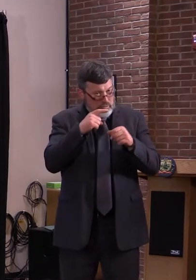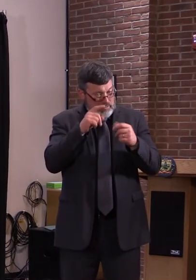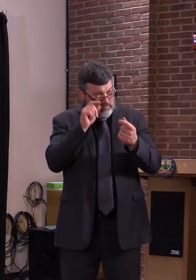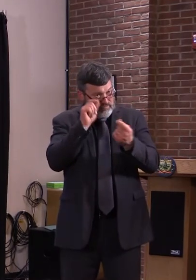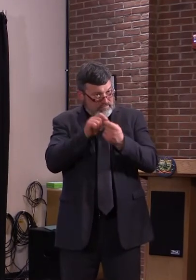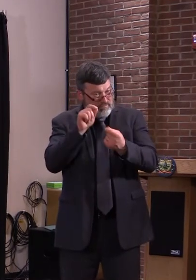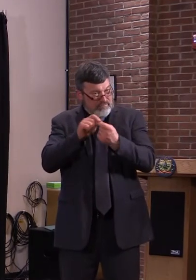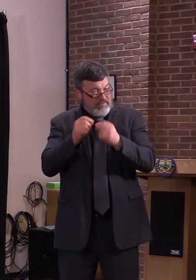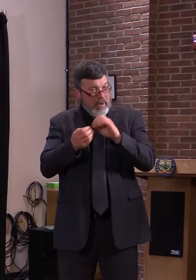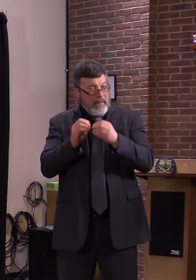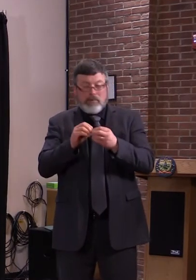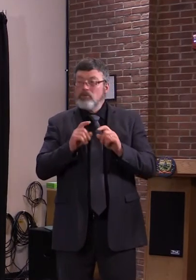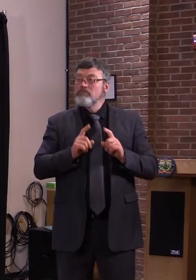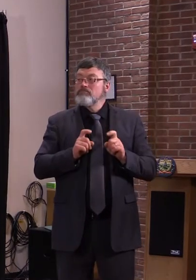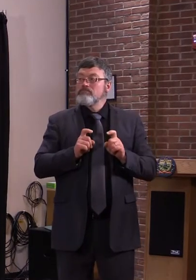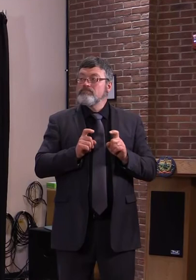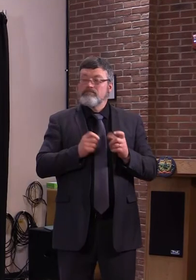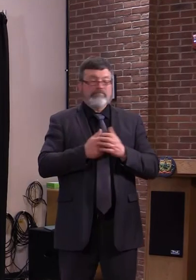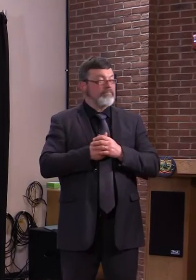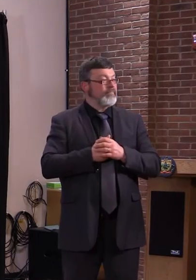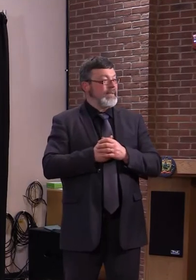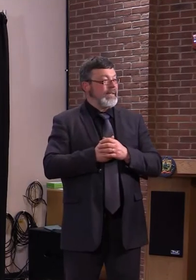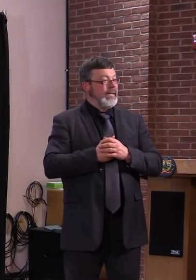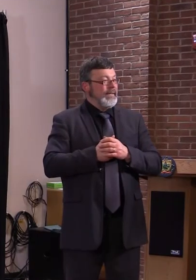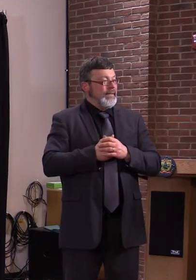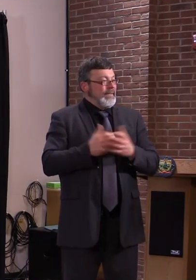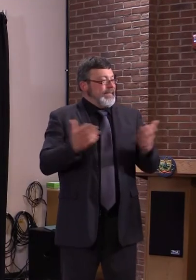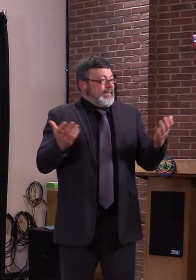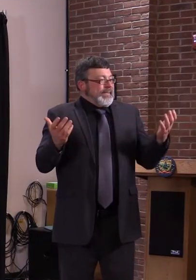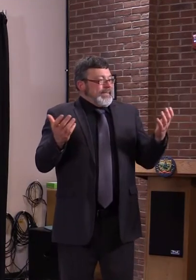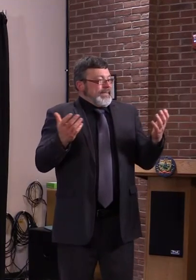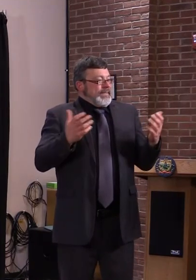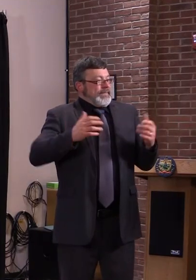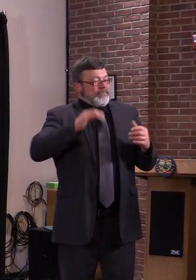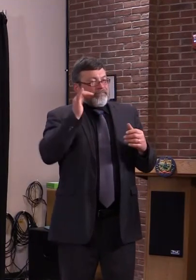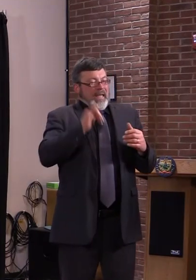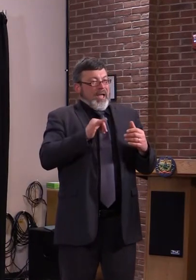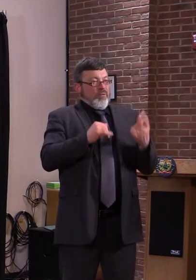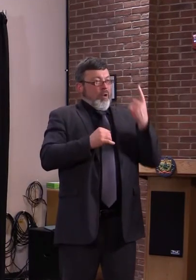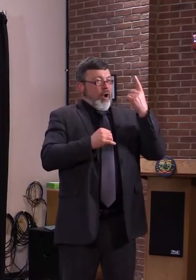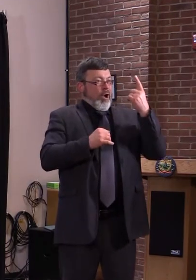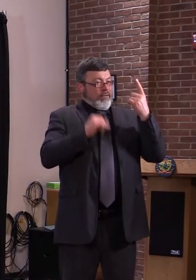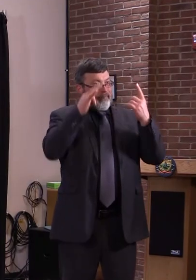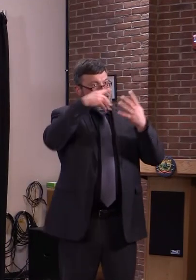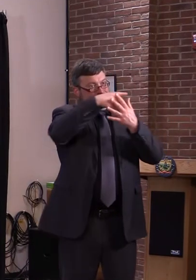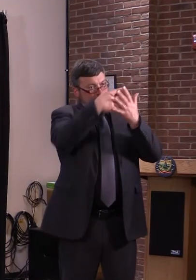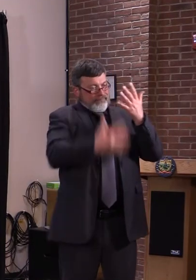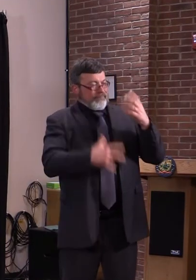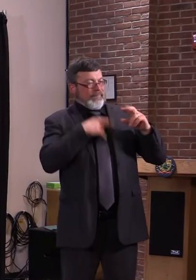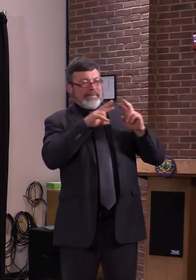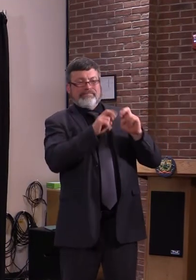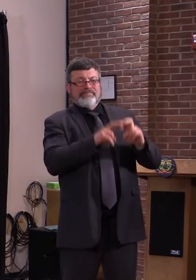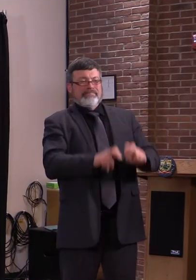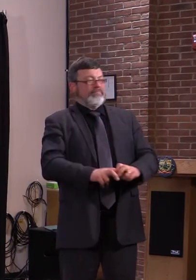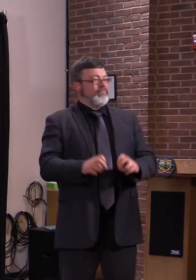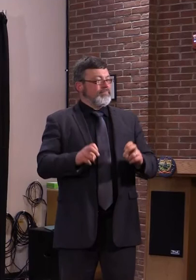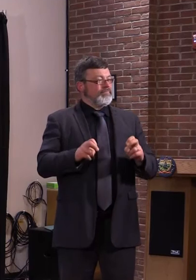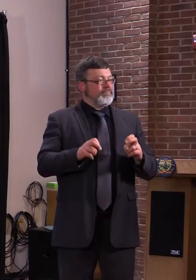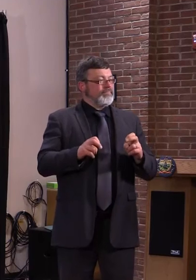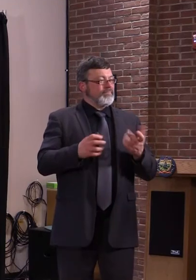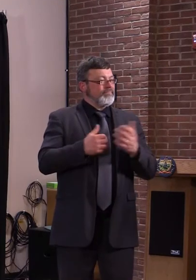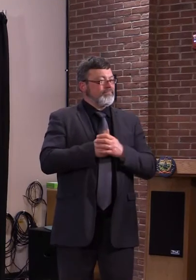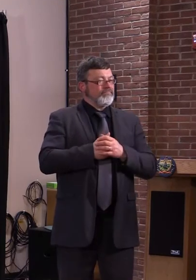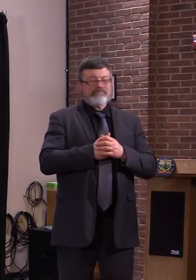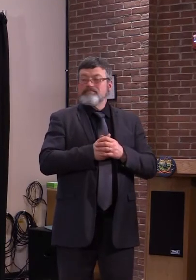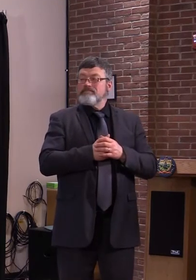point in time. They're just another piece of data that we integrate in with everything else. You know, along with this,